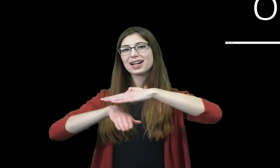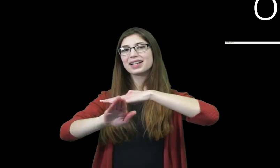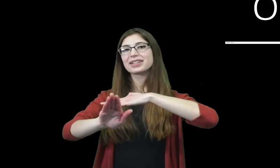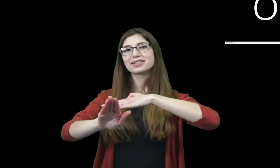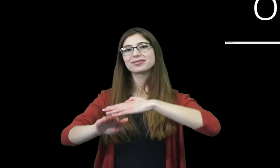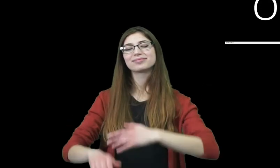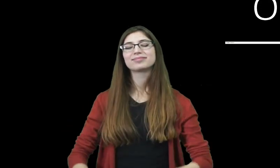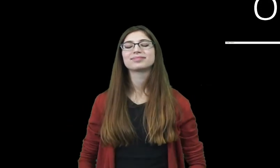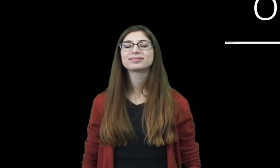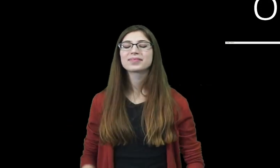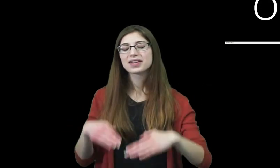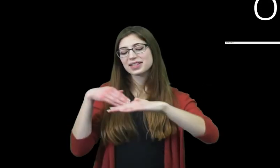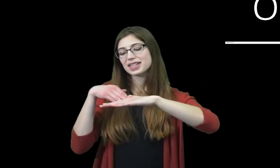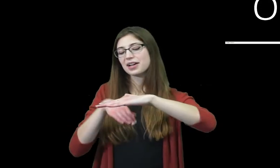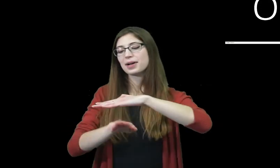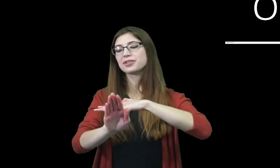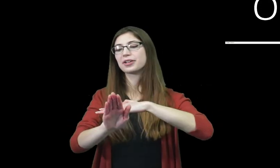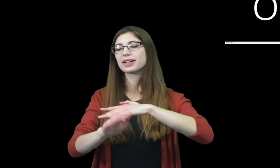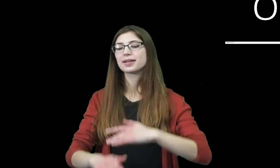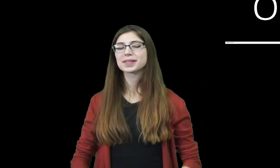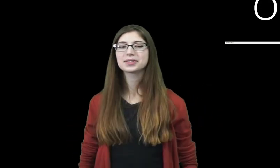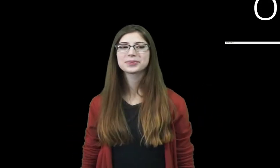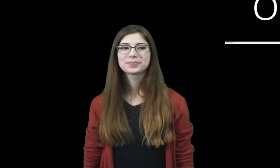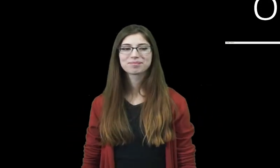Under. To go under an obstacle.